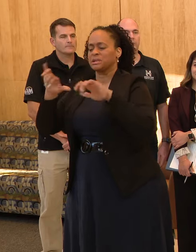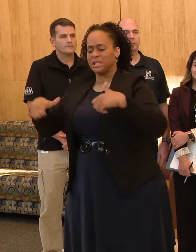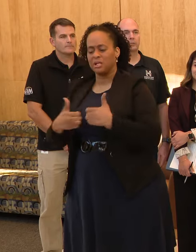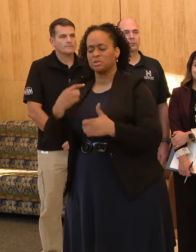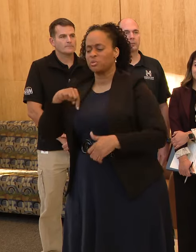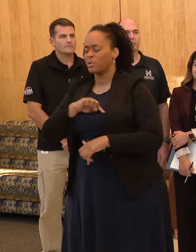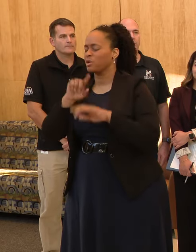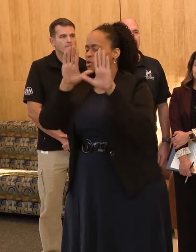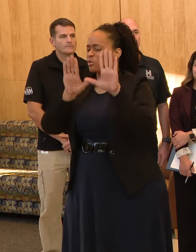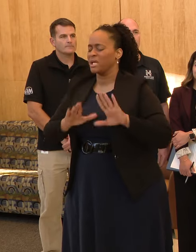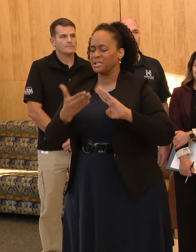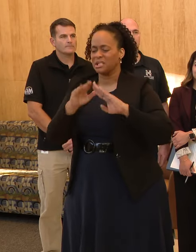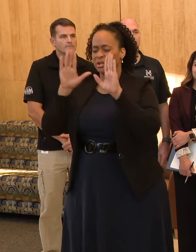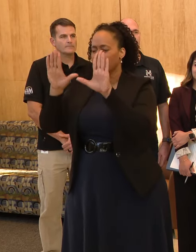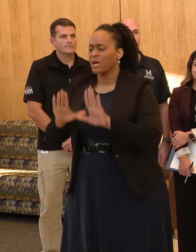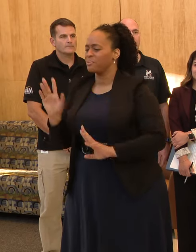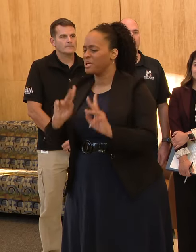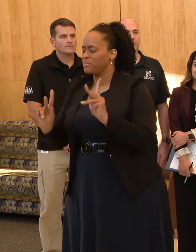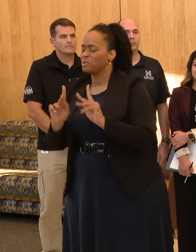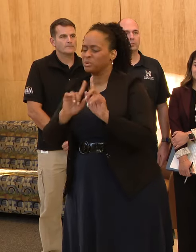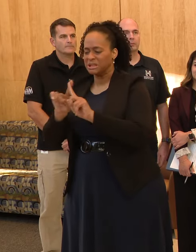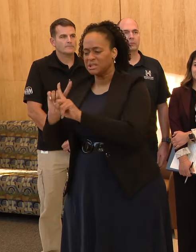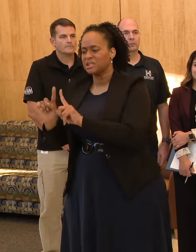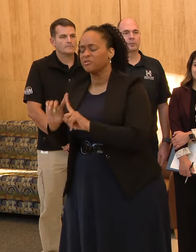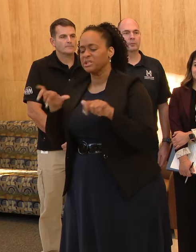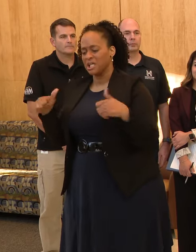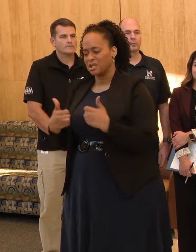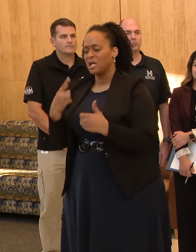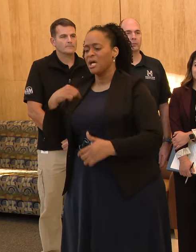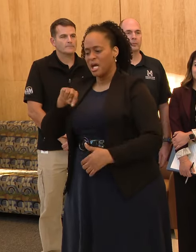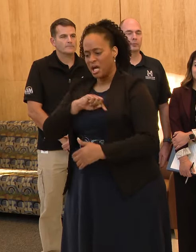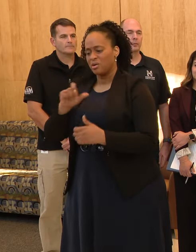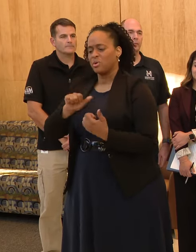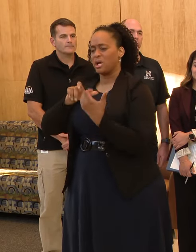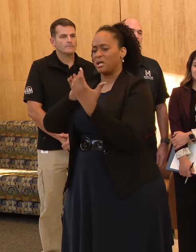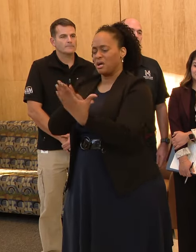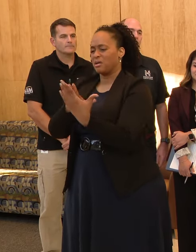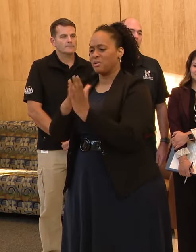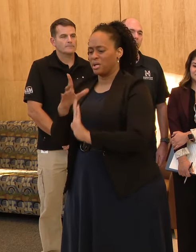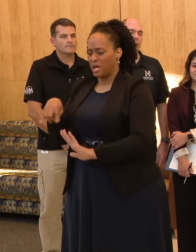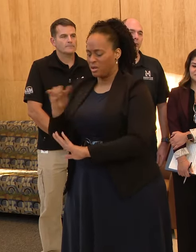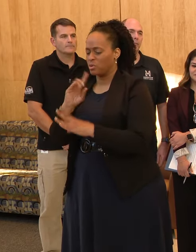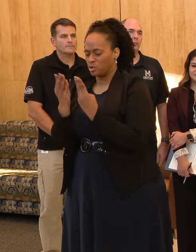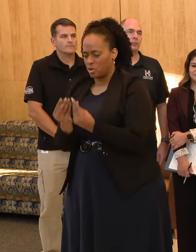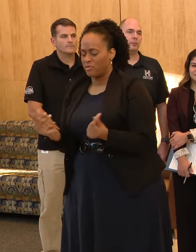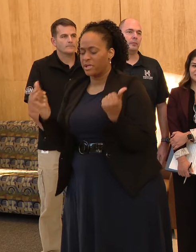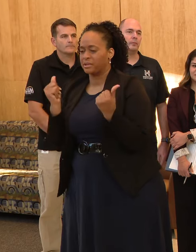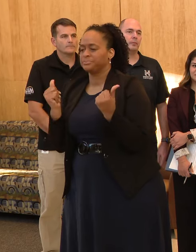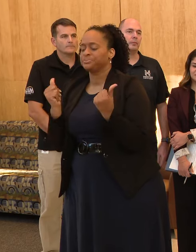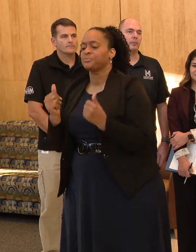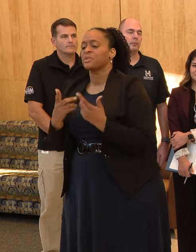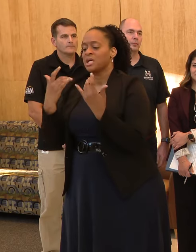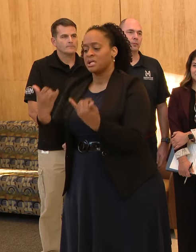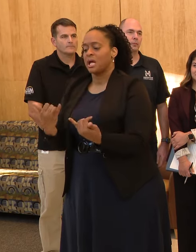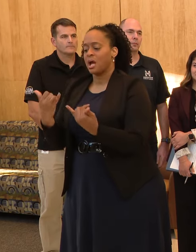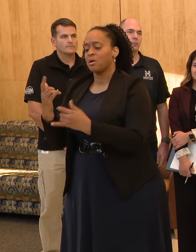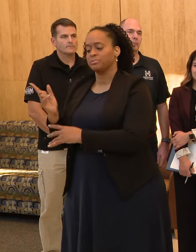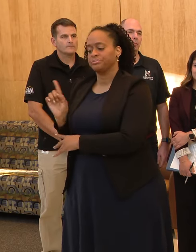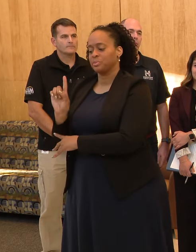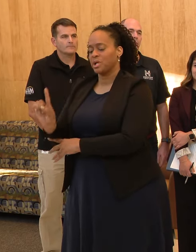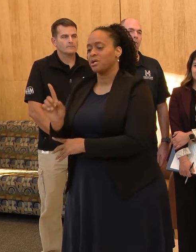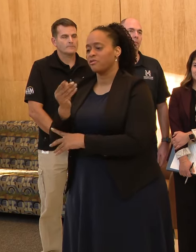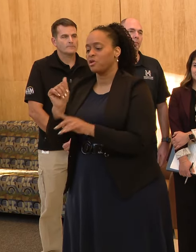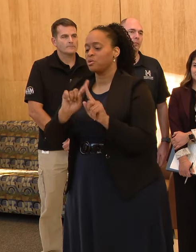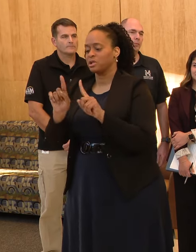city, great people with challenges, and we're hitting them head on and solving them. Let me bring up a couple